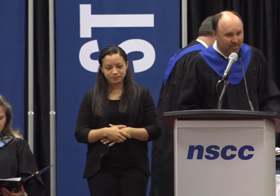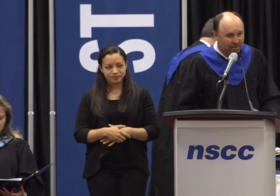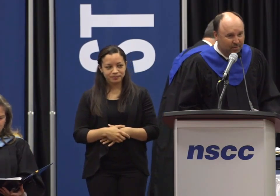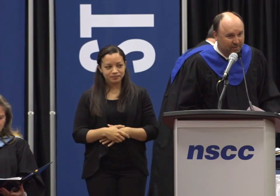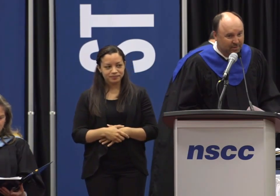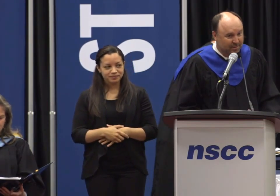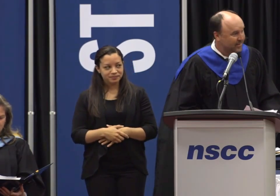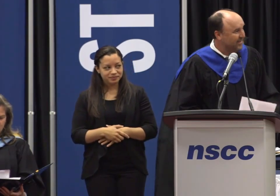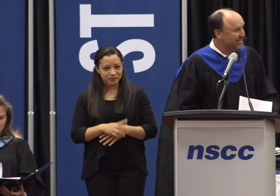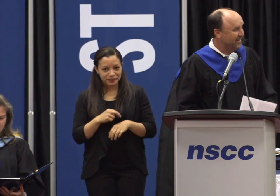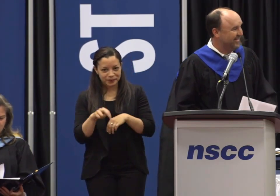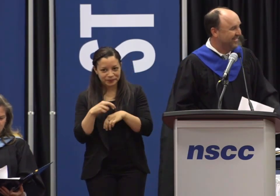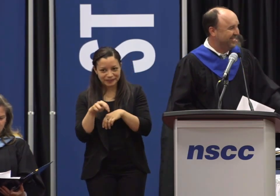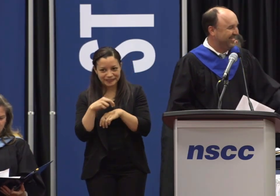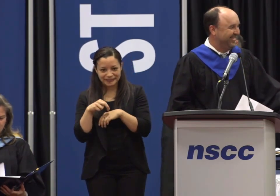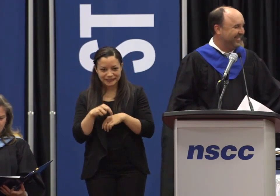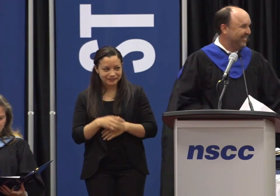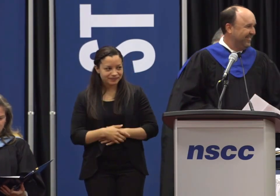They're nervous.